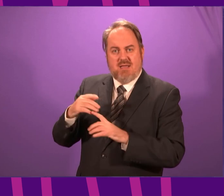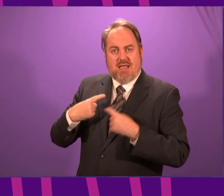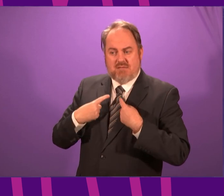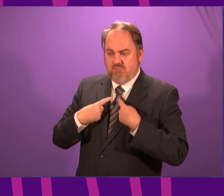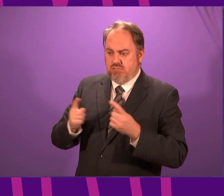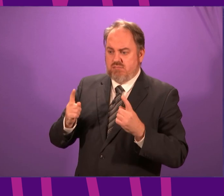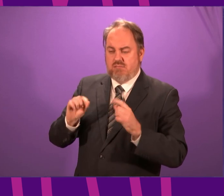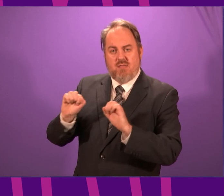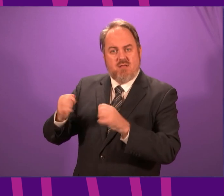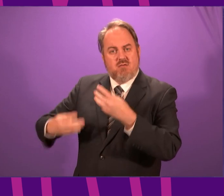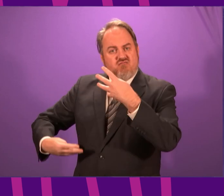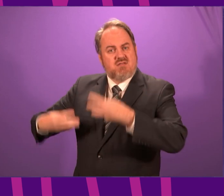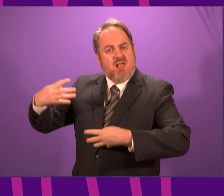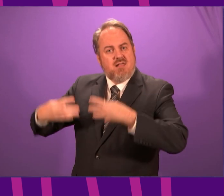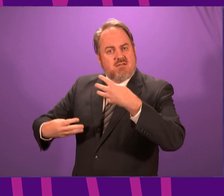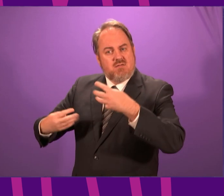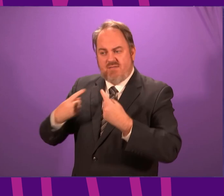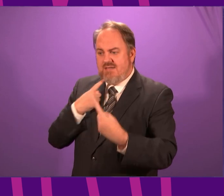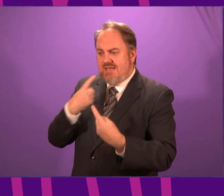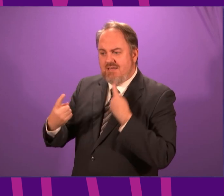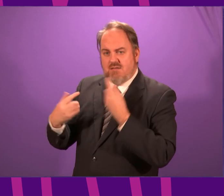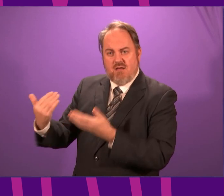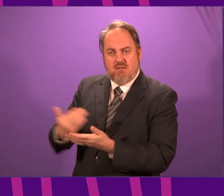published the full data on that.